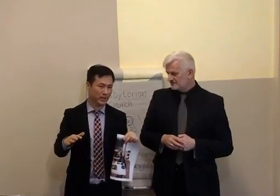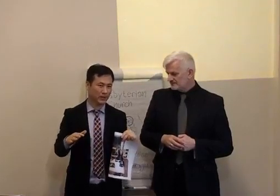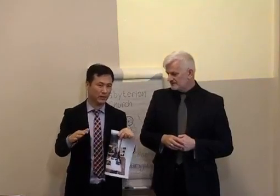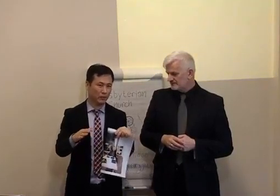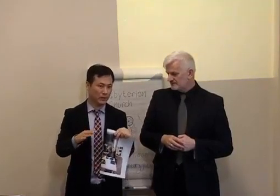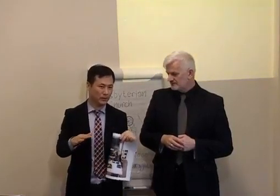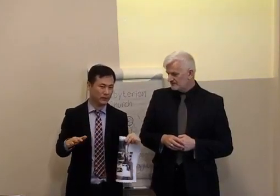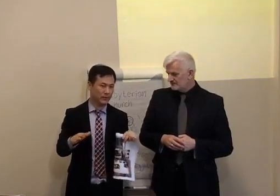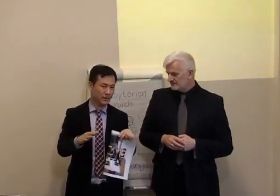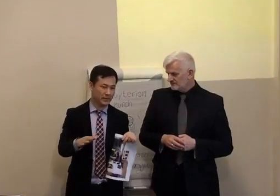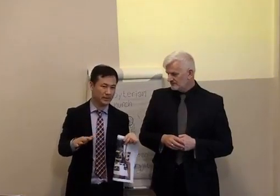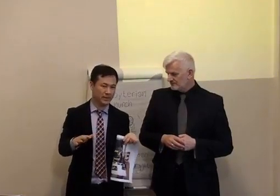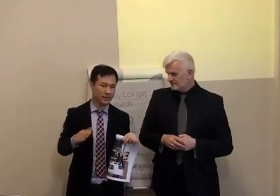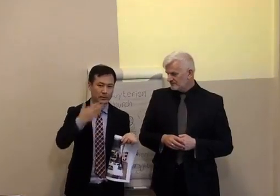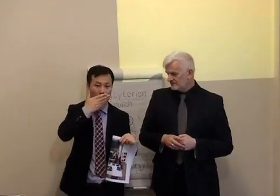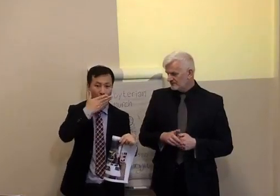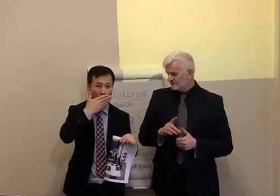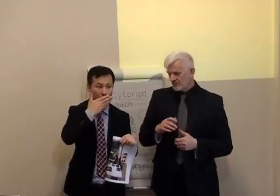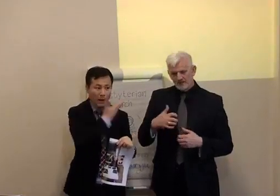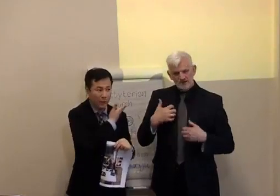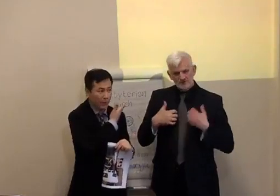interestingly, wonderfully, amazingly stopped mouth,